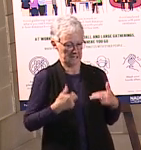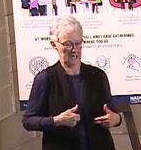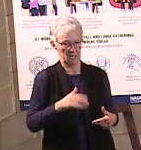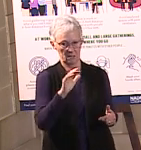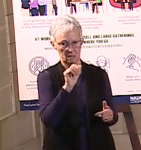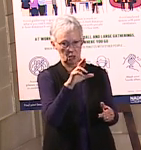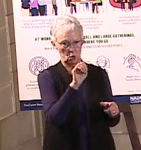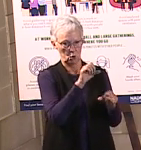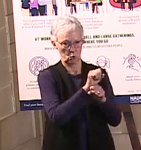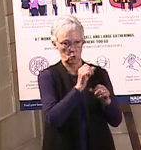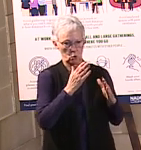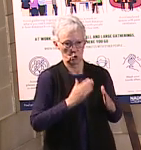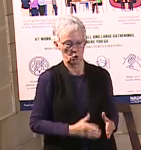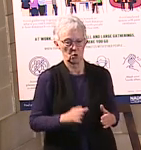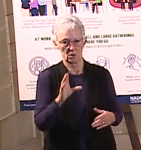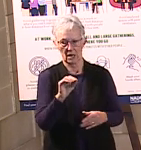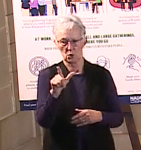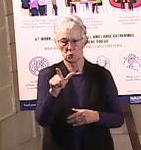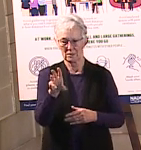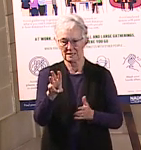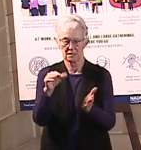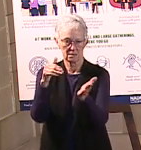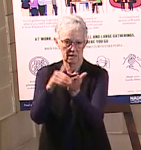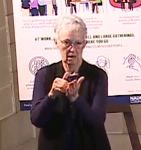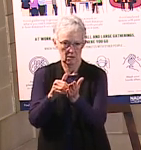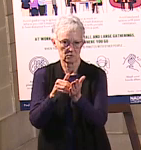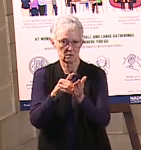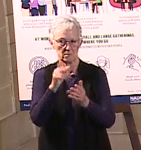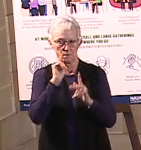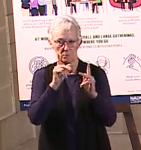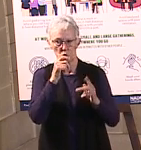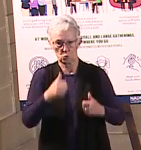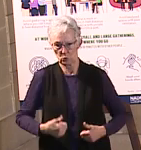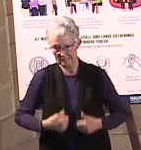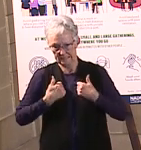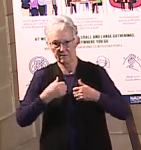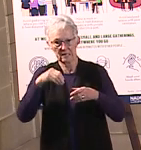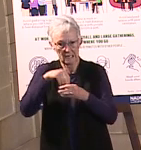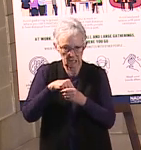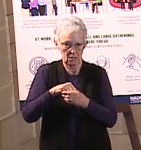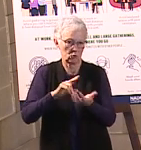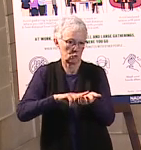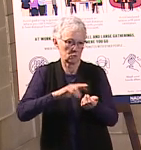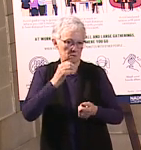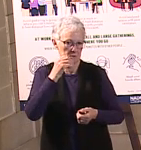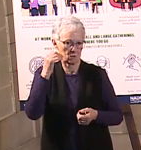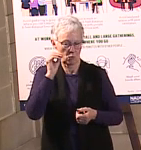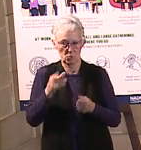26,000 residents of long-term care facilities approximately.